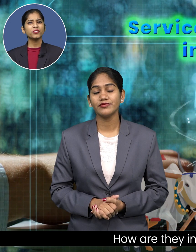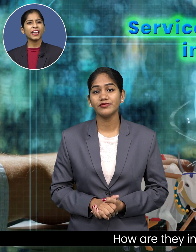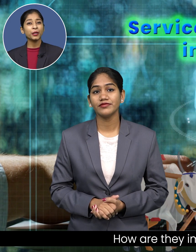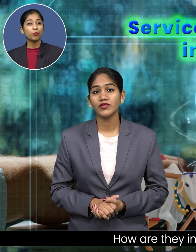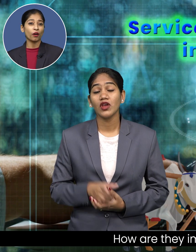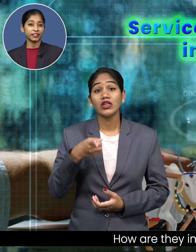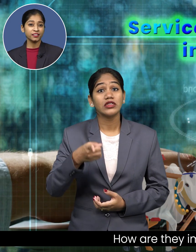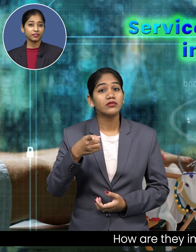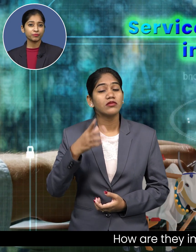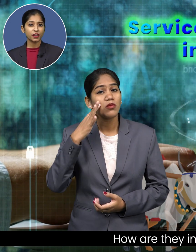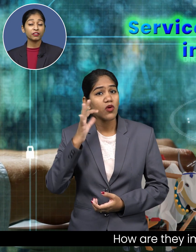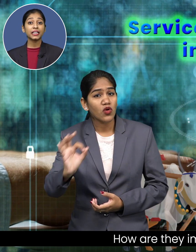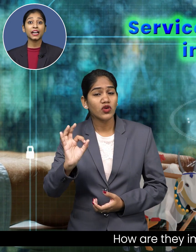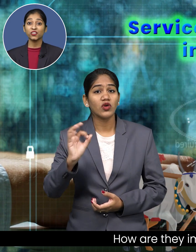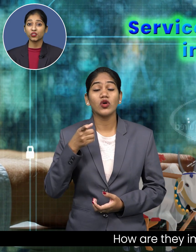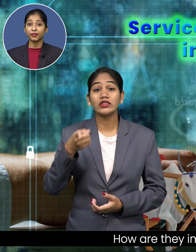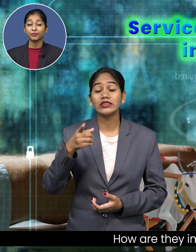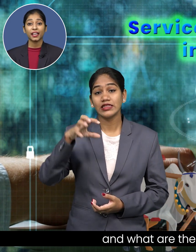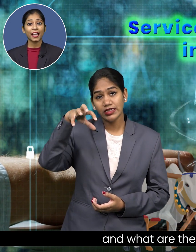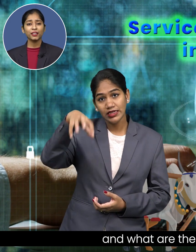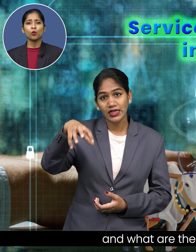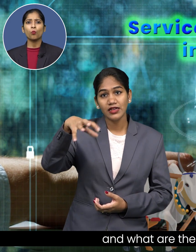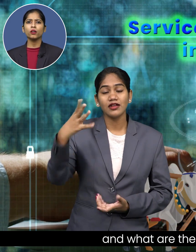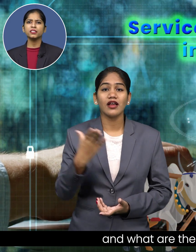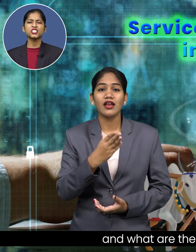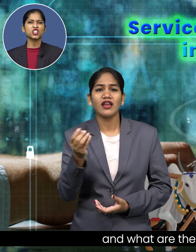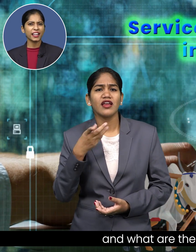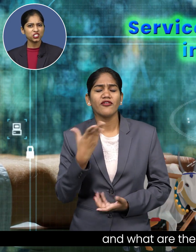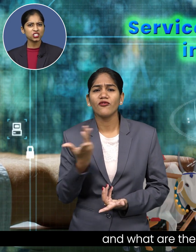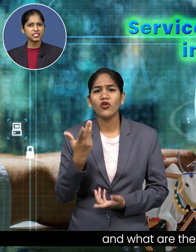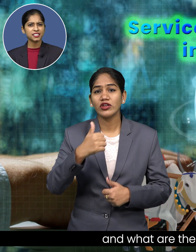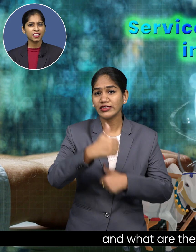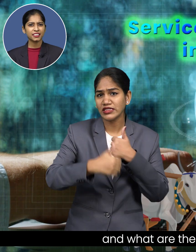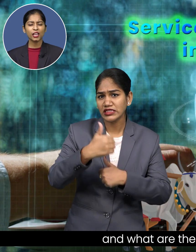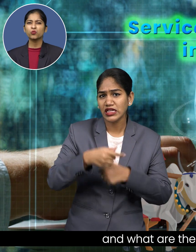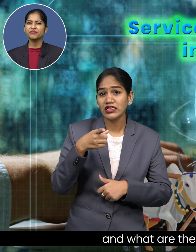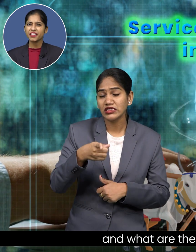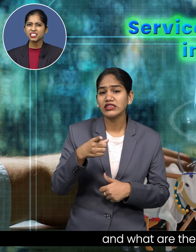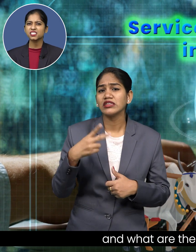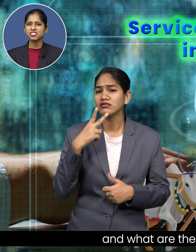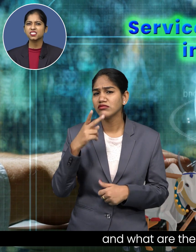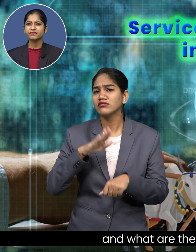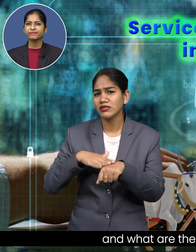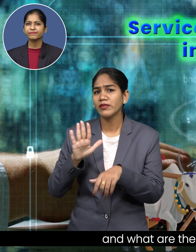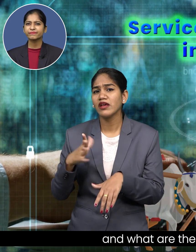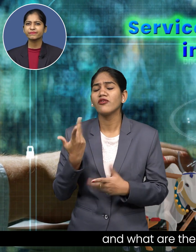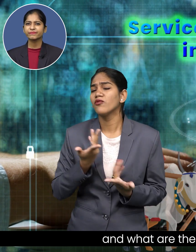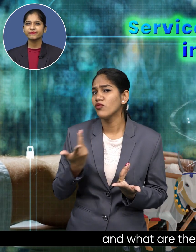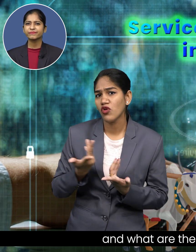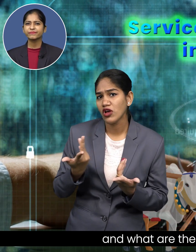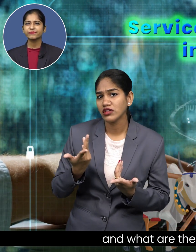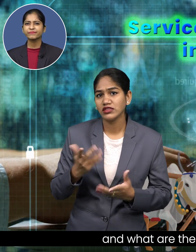How are they important for the country, and what are the challenges that we face?